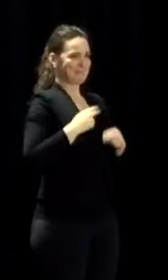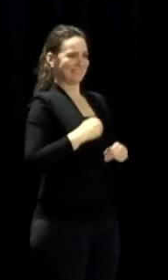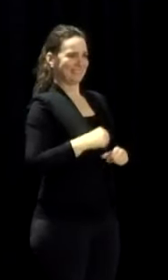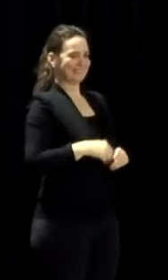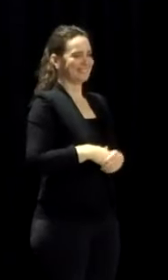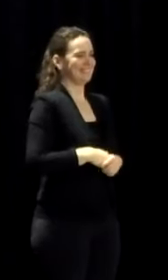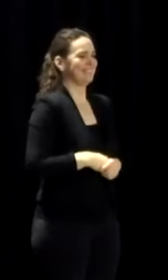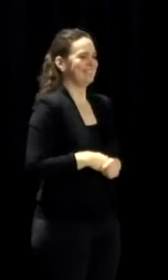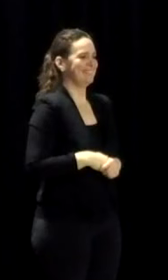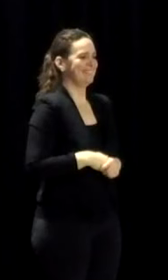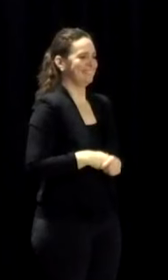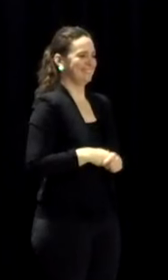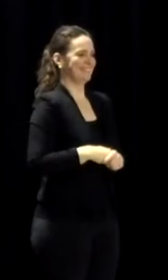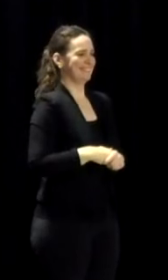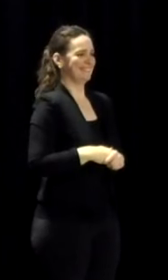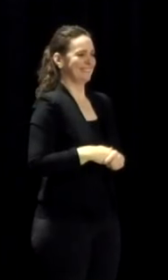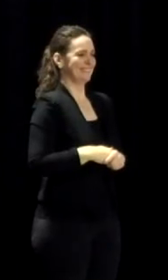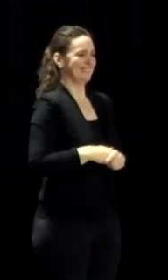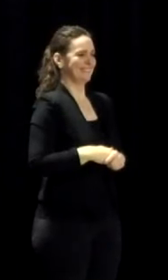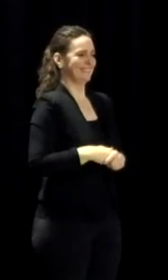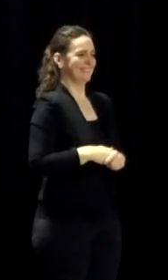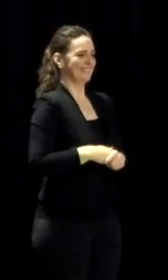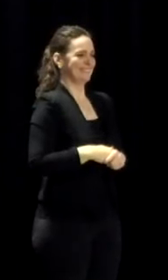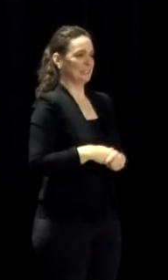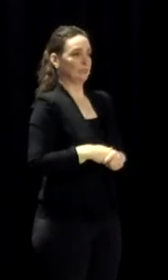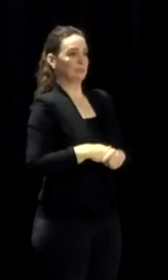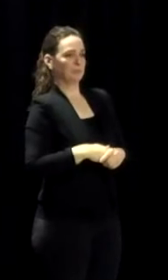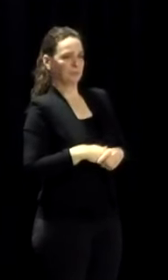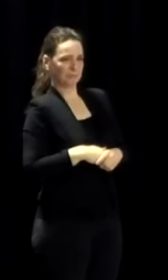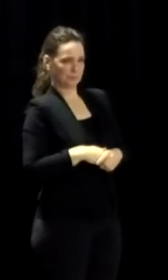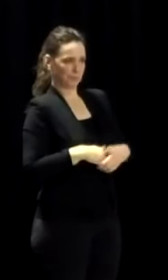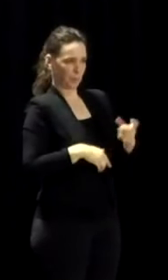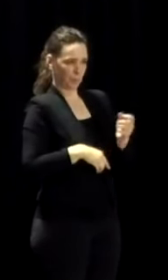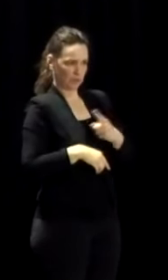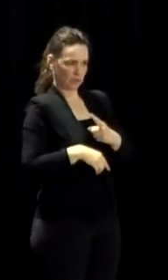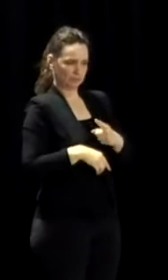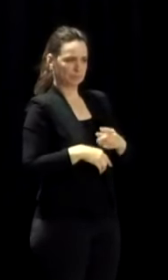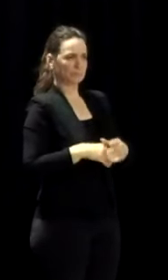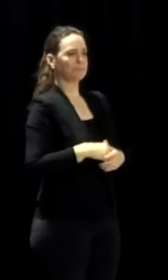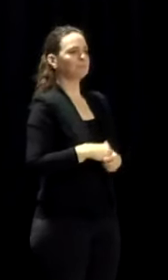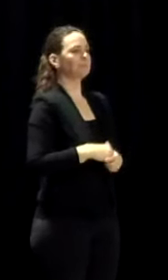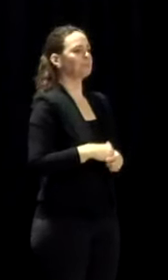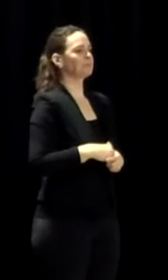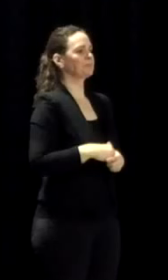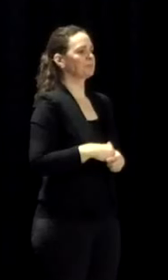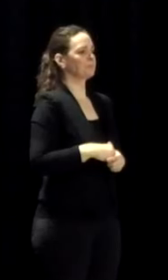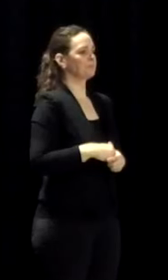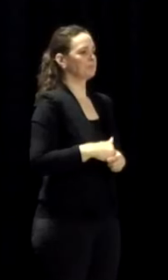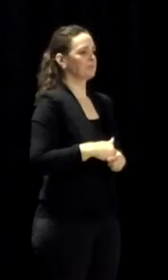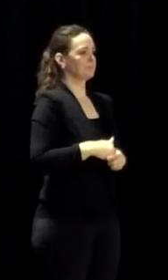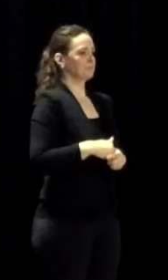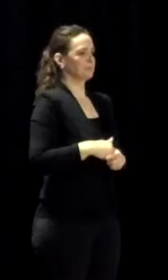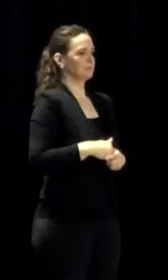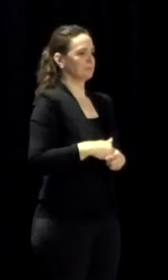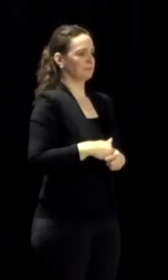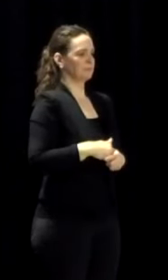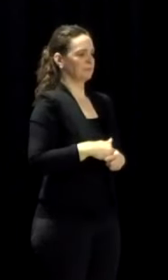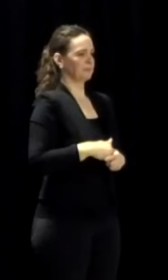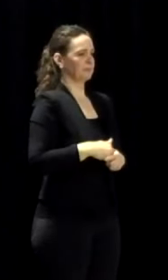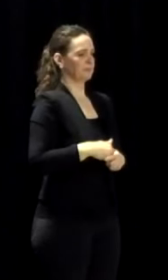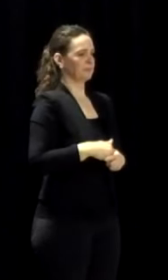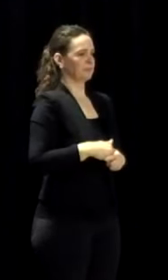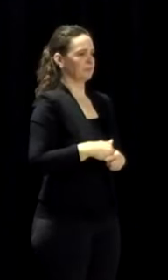Oh, is it time? Okay. First of all, for your planning, my station is giving me the weekend off. So you're going to have to fill in